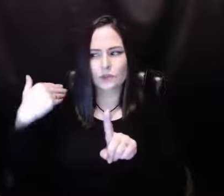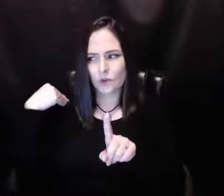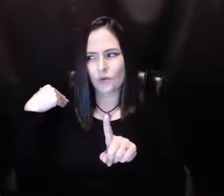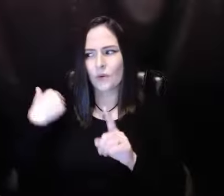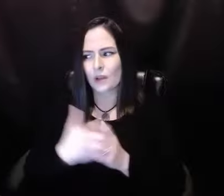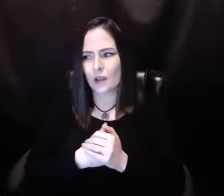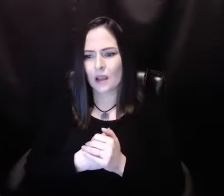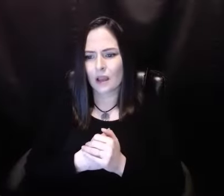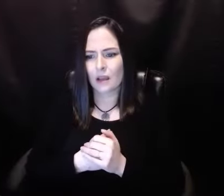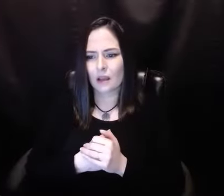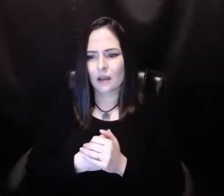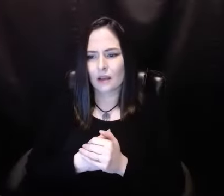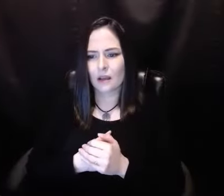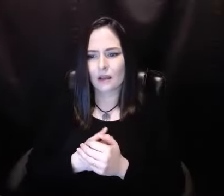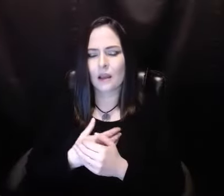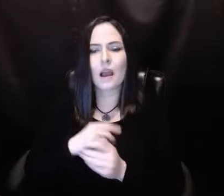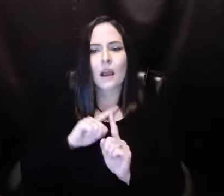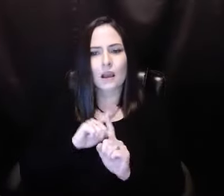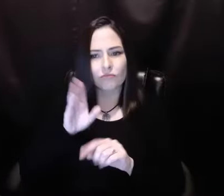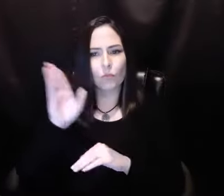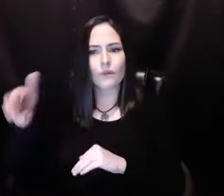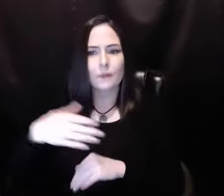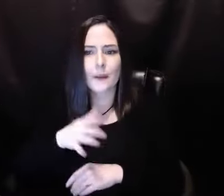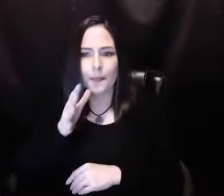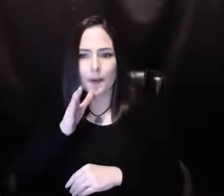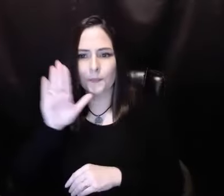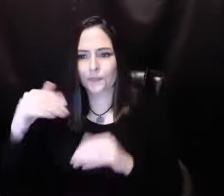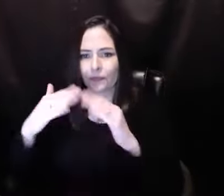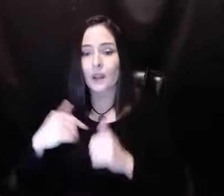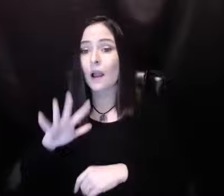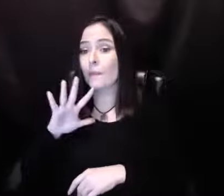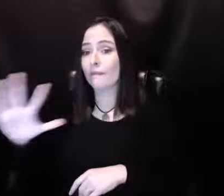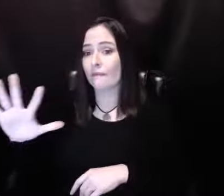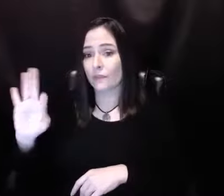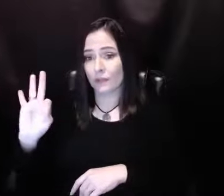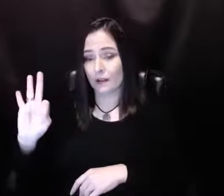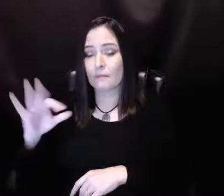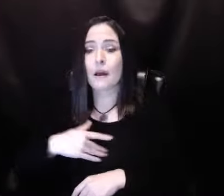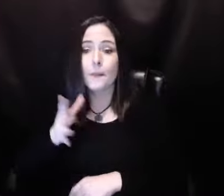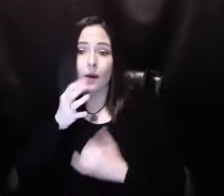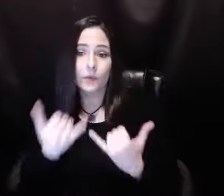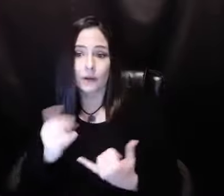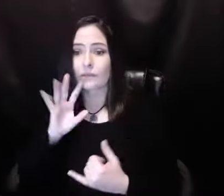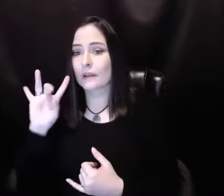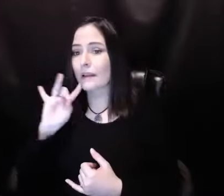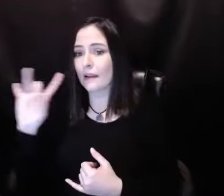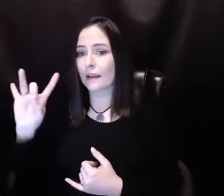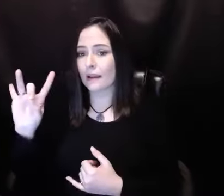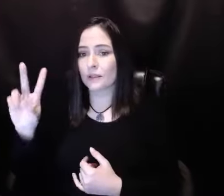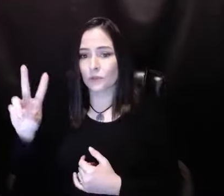About 6 months ago, I was at my mom's. I'm 59. My mom is 82.